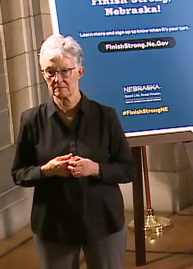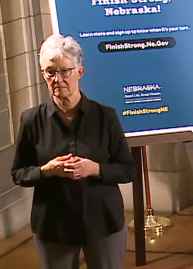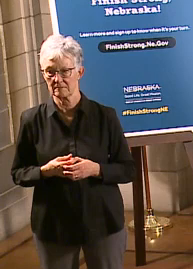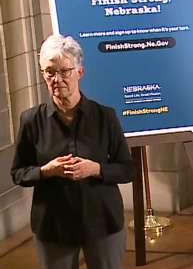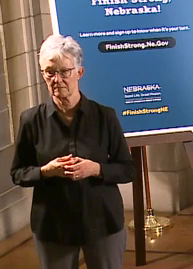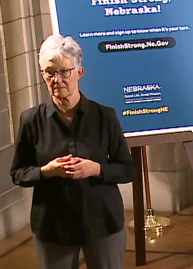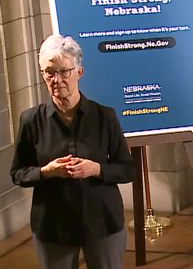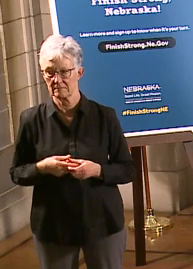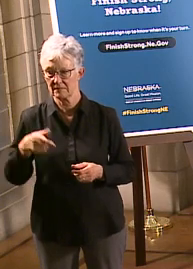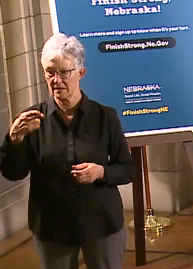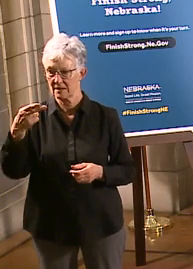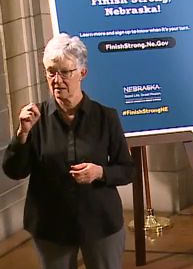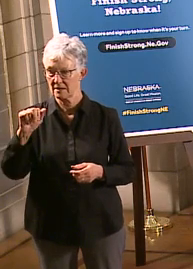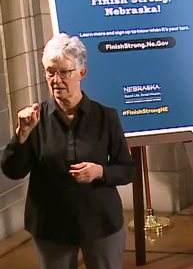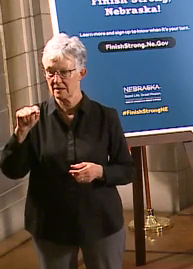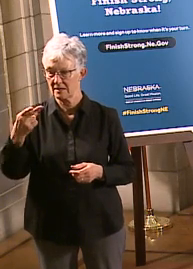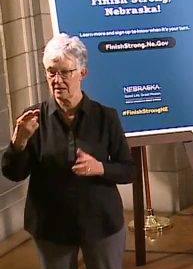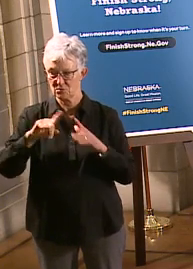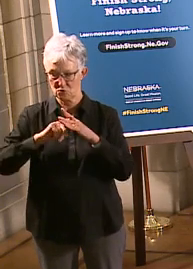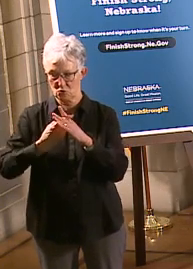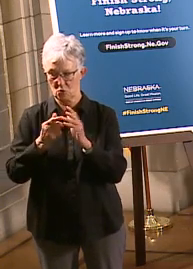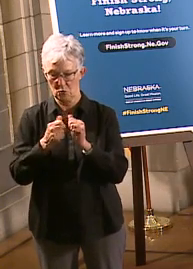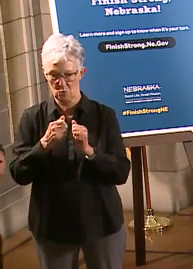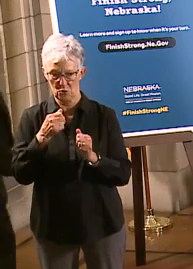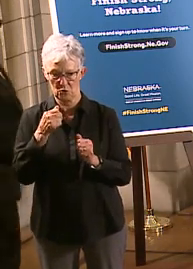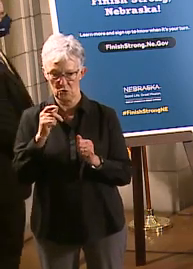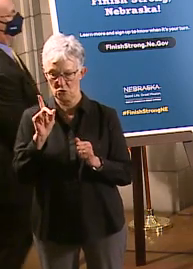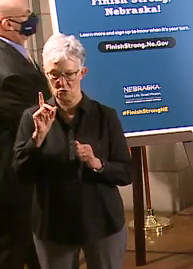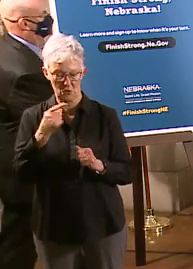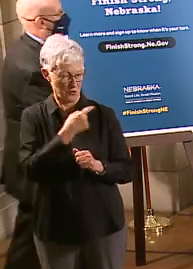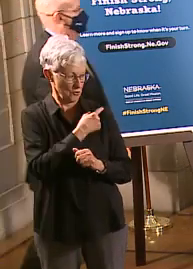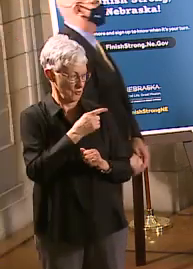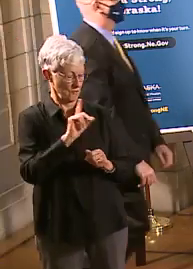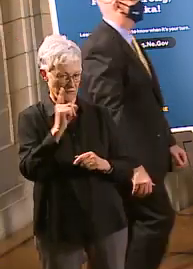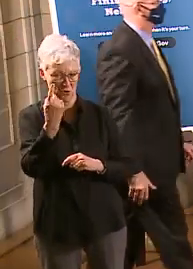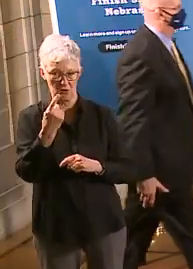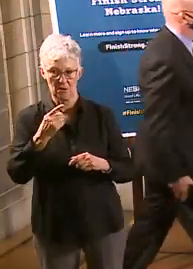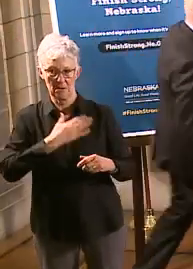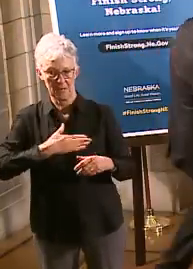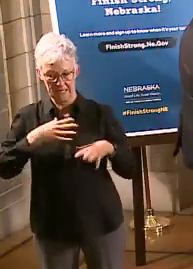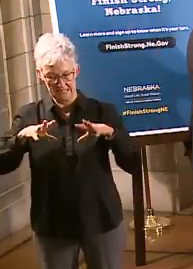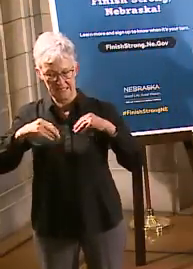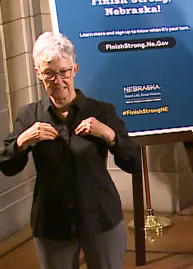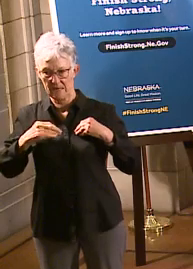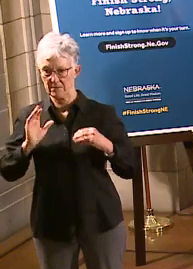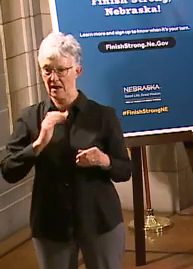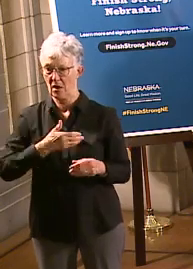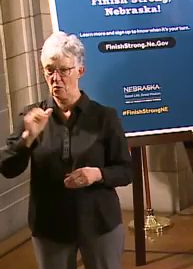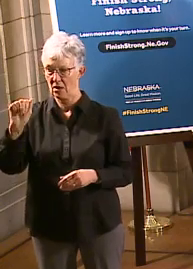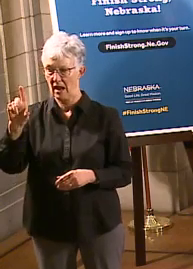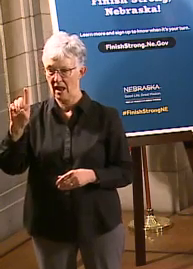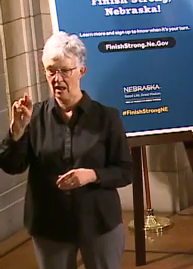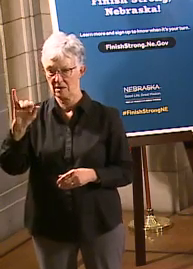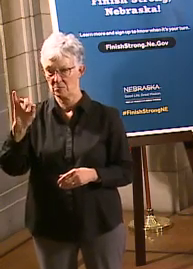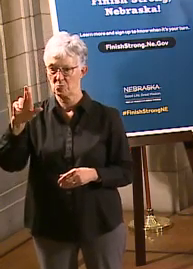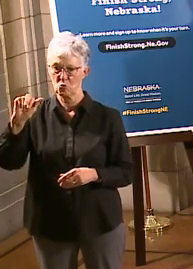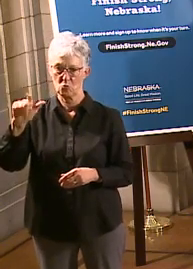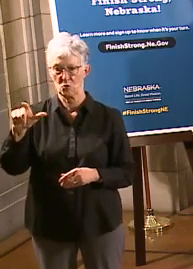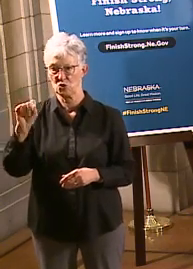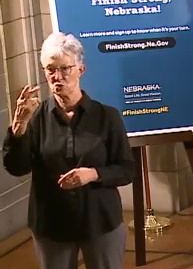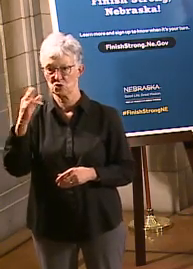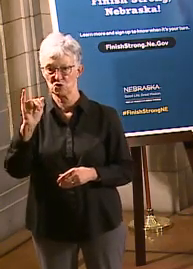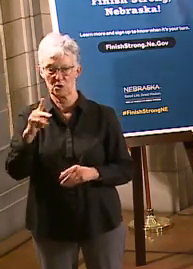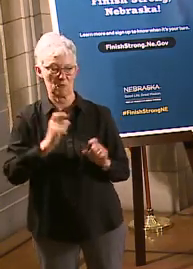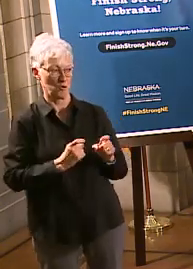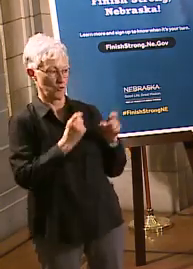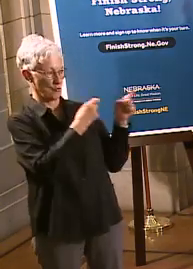So Heath, we're going to start with you. Please come up and accept this admiralship on behalf of the state of Nebraska for all the great work that Vaccination